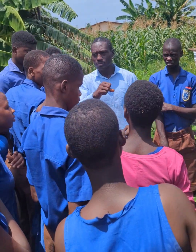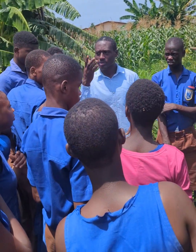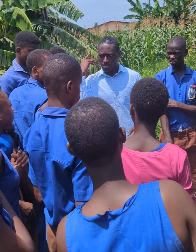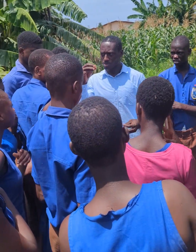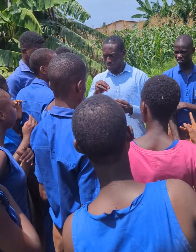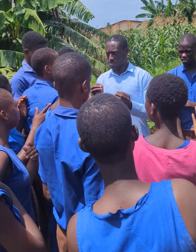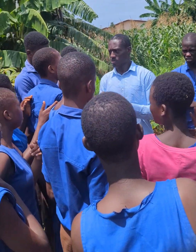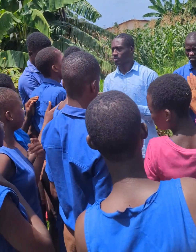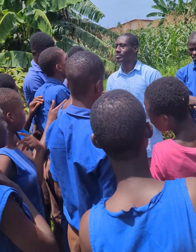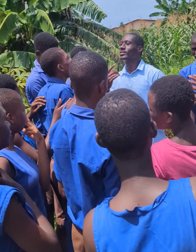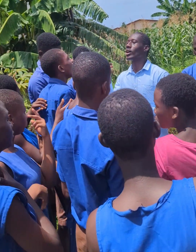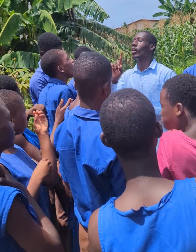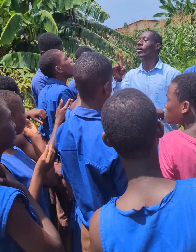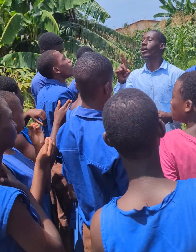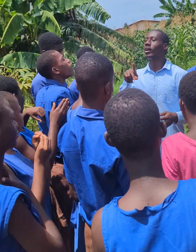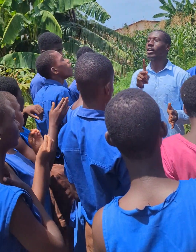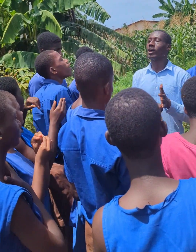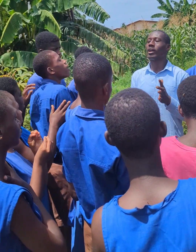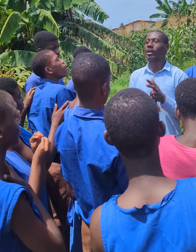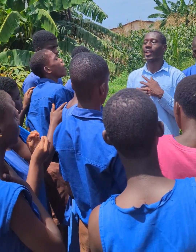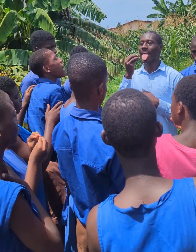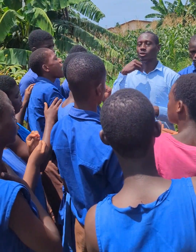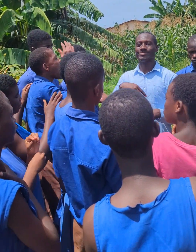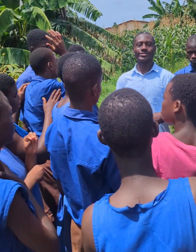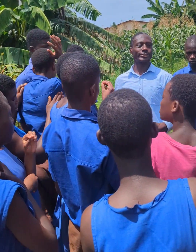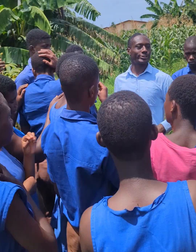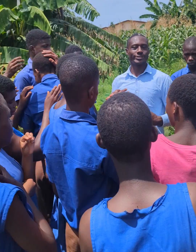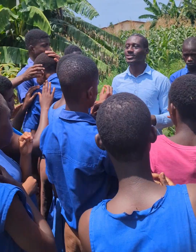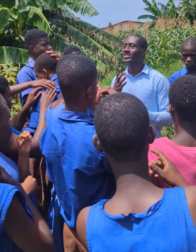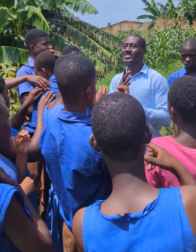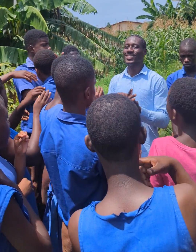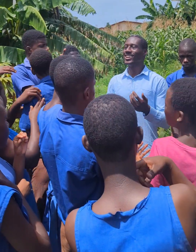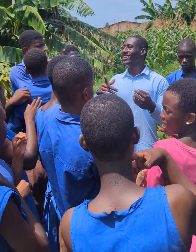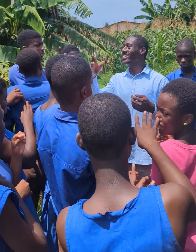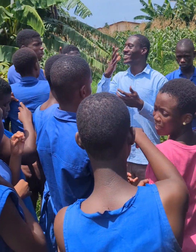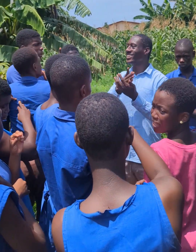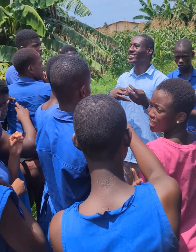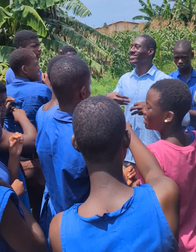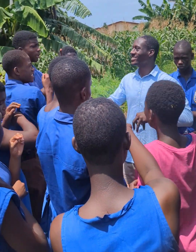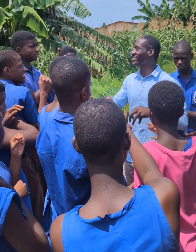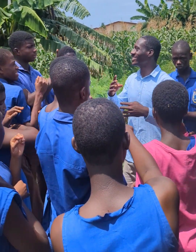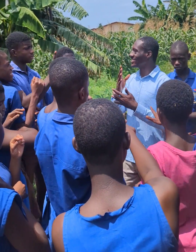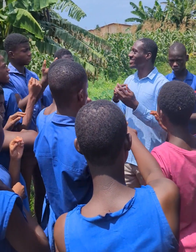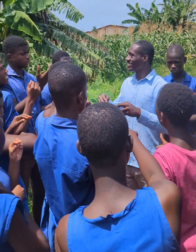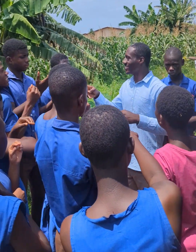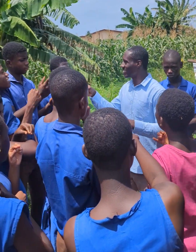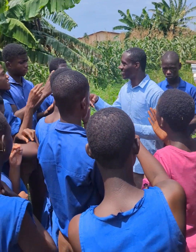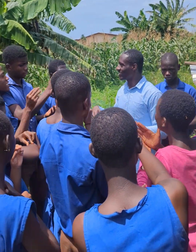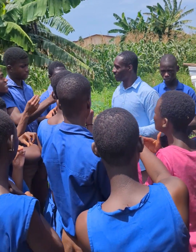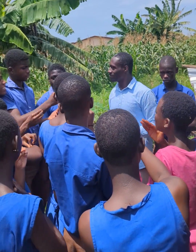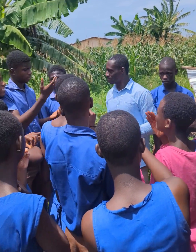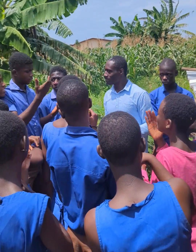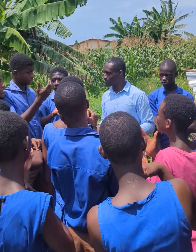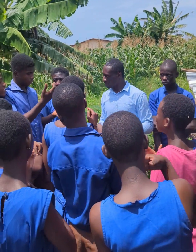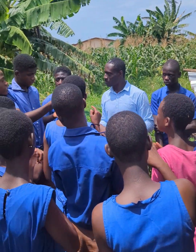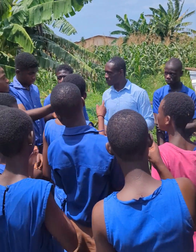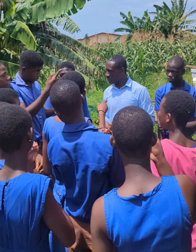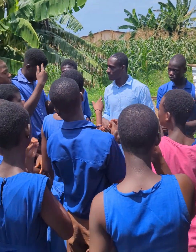life. So moments like these show that inclusion isn't a theory, it's an action.